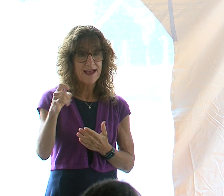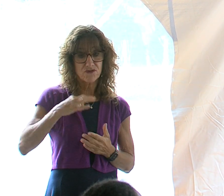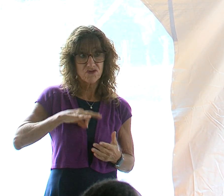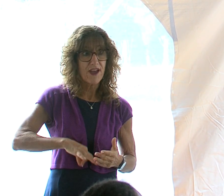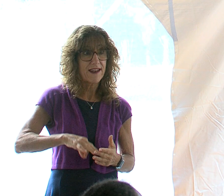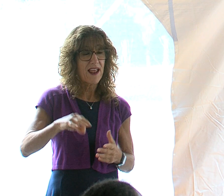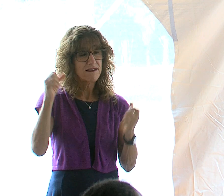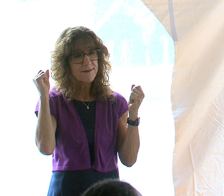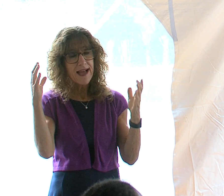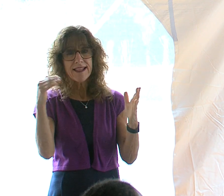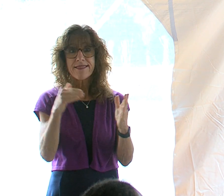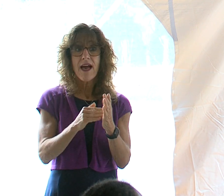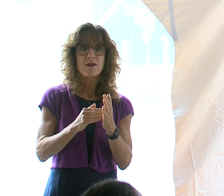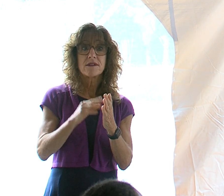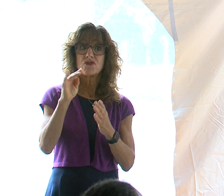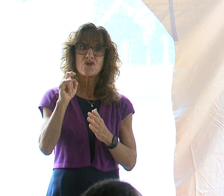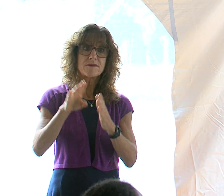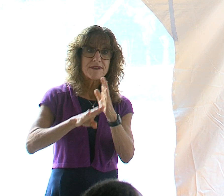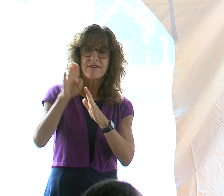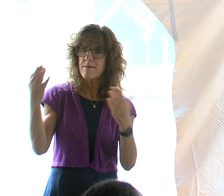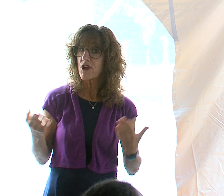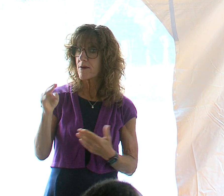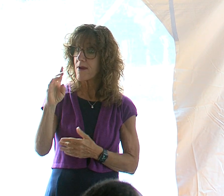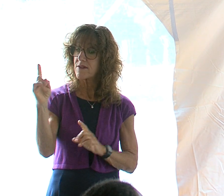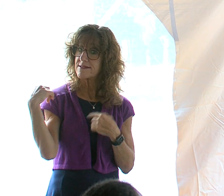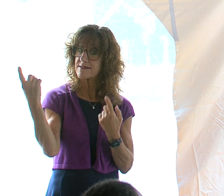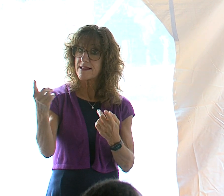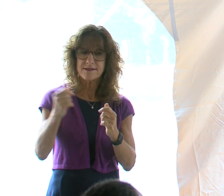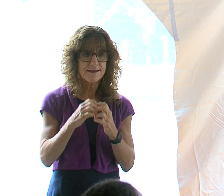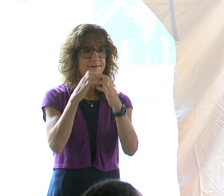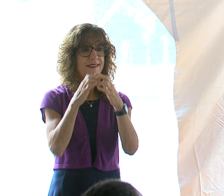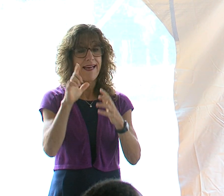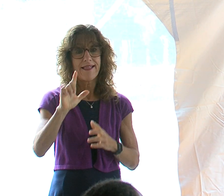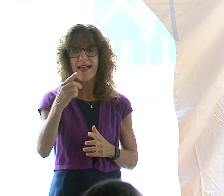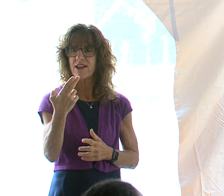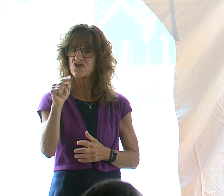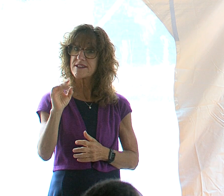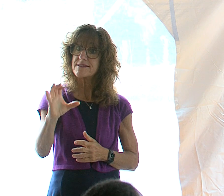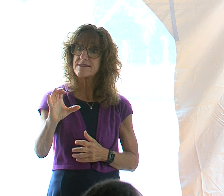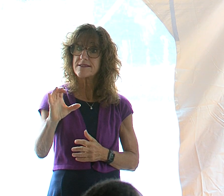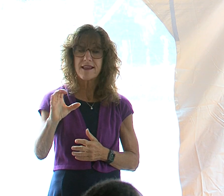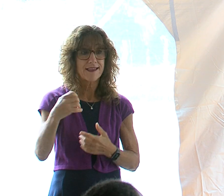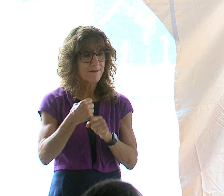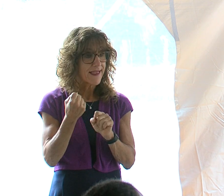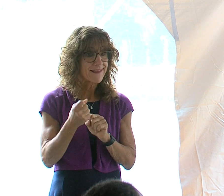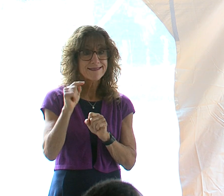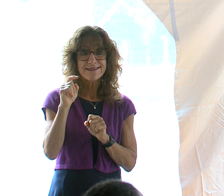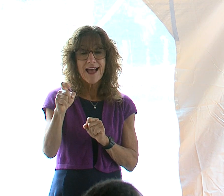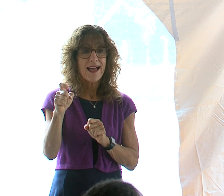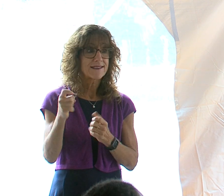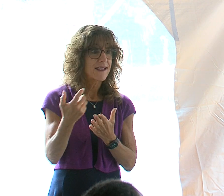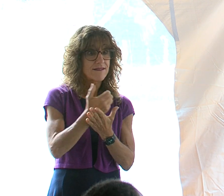thousands of units have been developed in Maryland alone since the inception of the LIHTC, generating wage and property tax revenue,